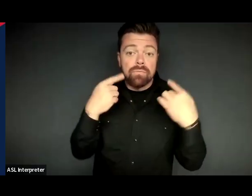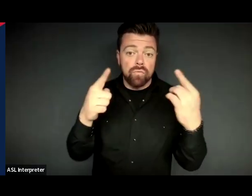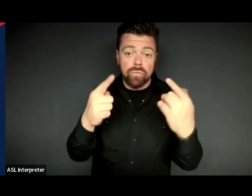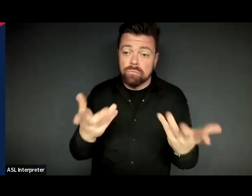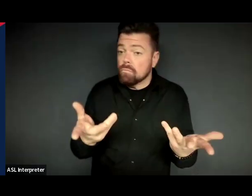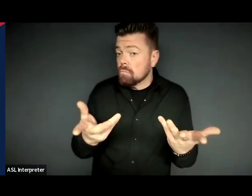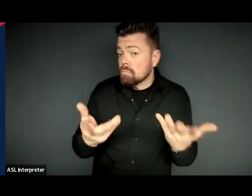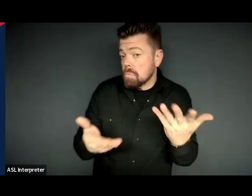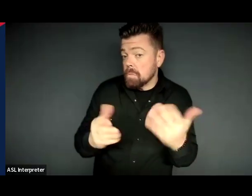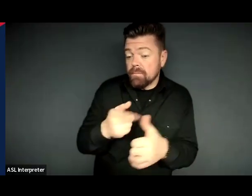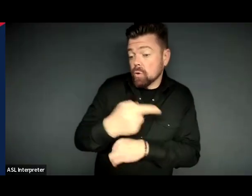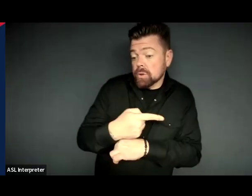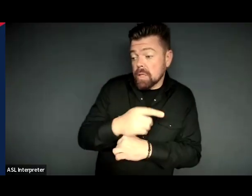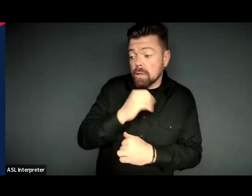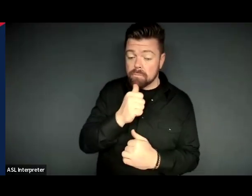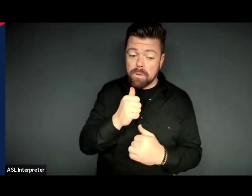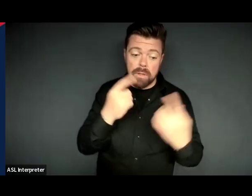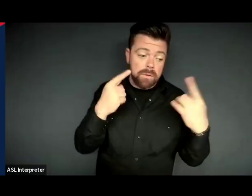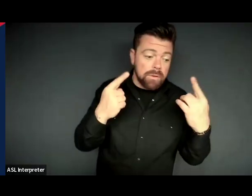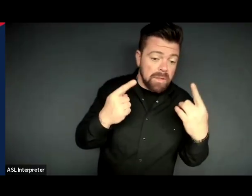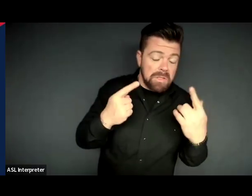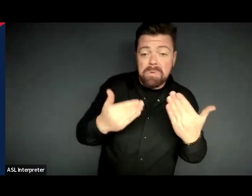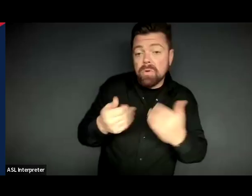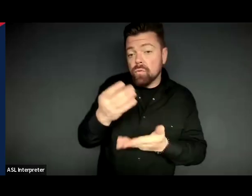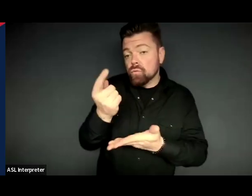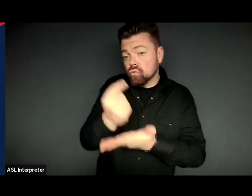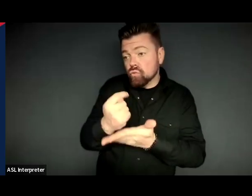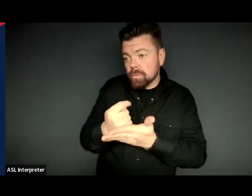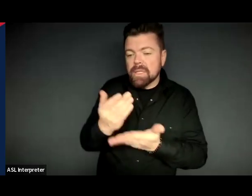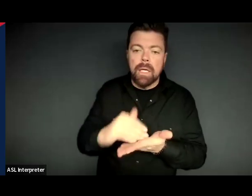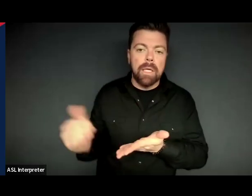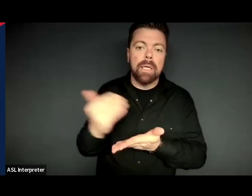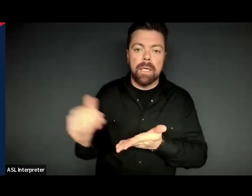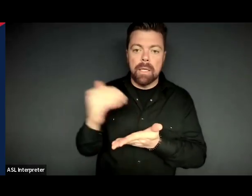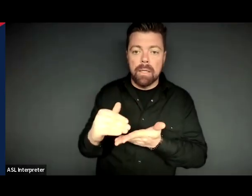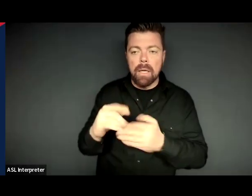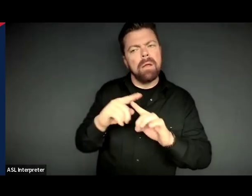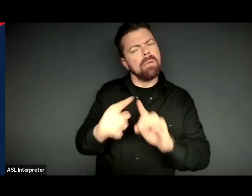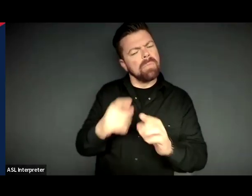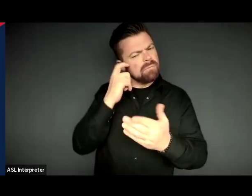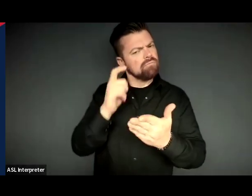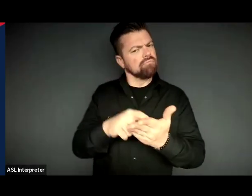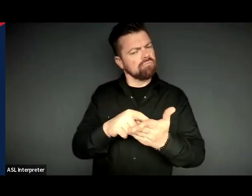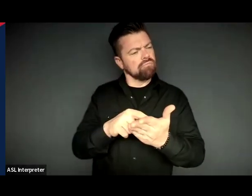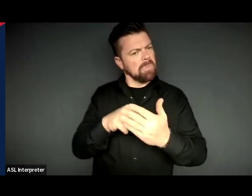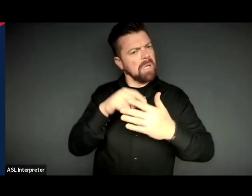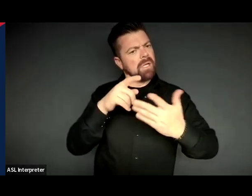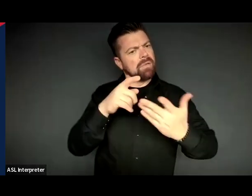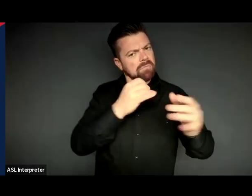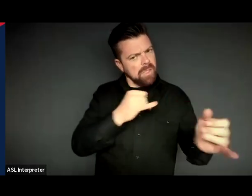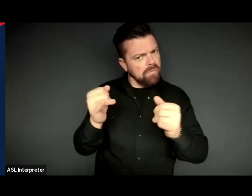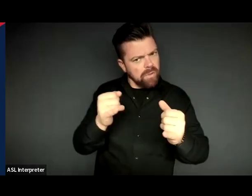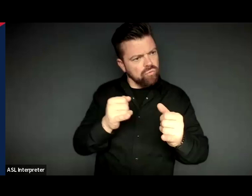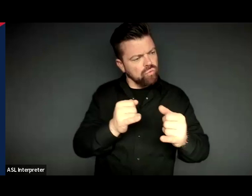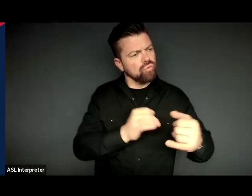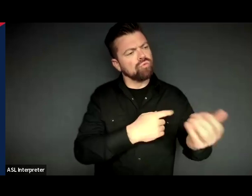work for you the first day. It might take a few treatments, but from what I'm seeing of it and the people that I'm talking to about